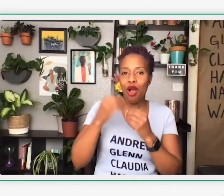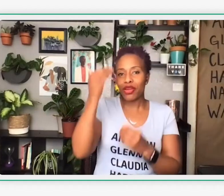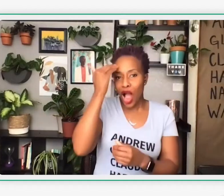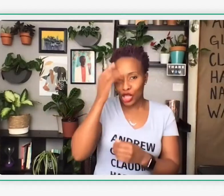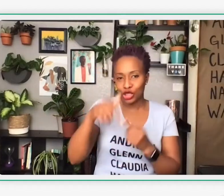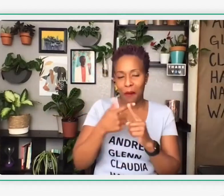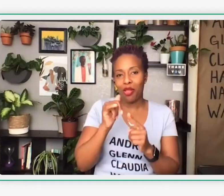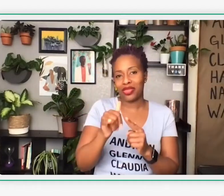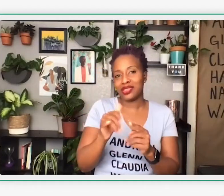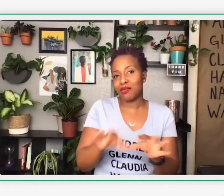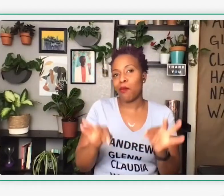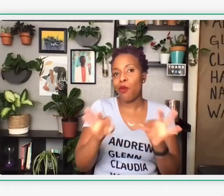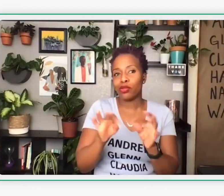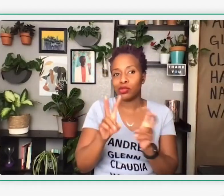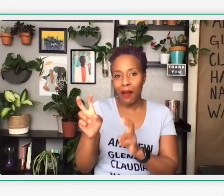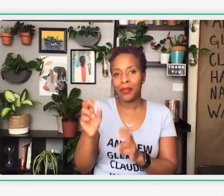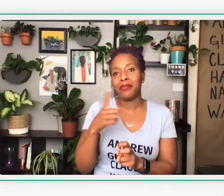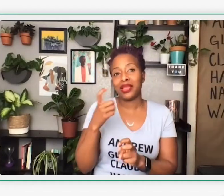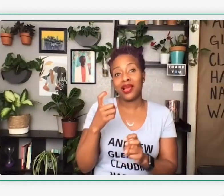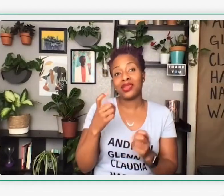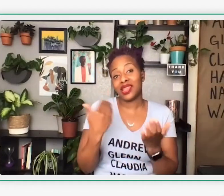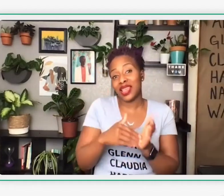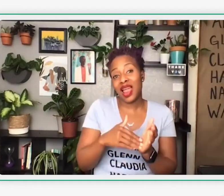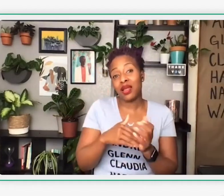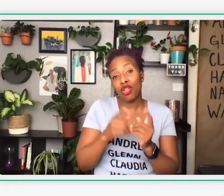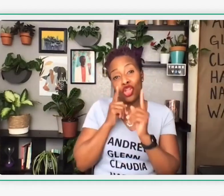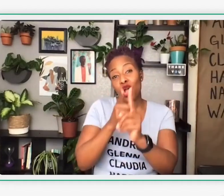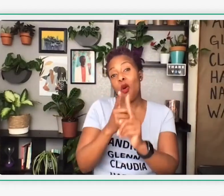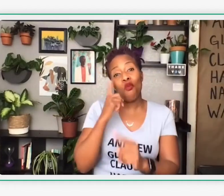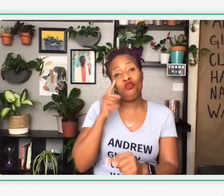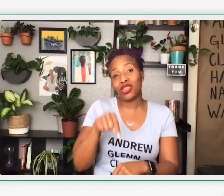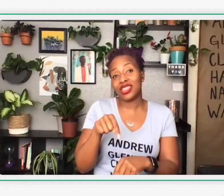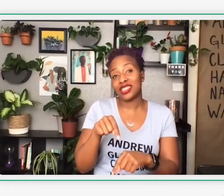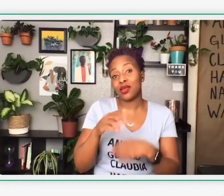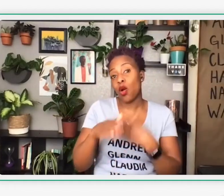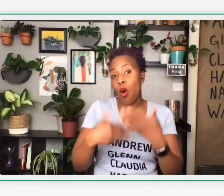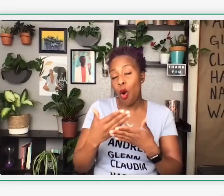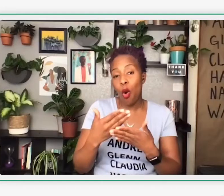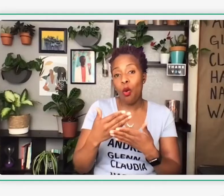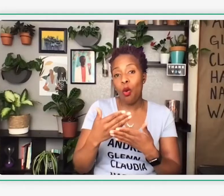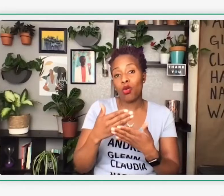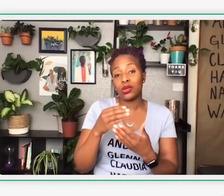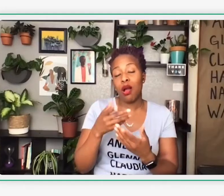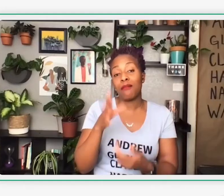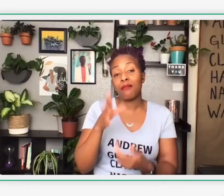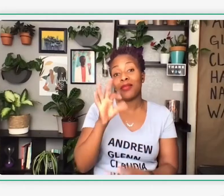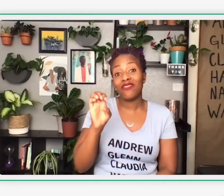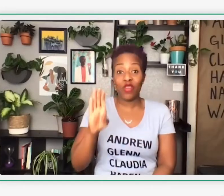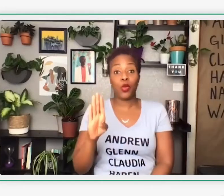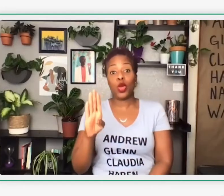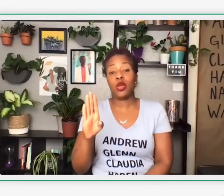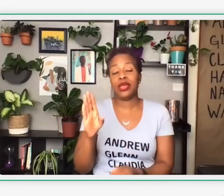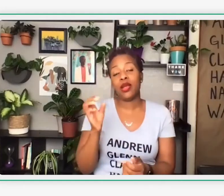that was considered a taboo in the Black community. So I did ask Richie Bryant to come and speak on this subject